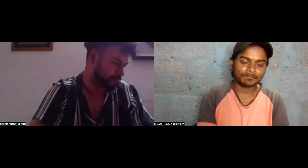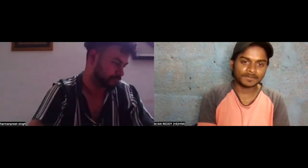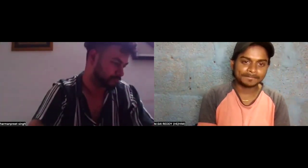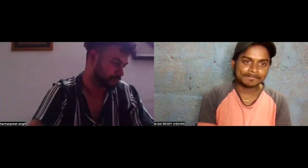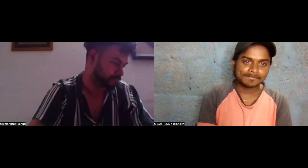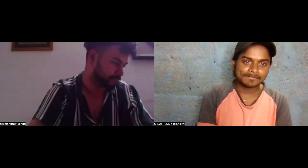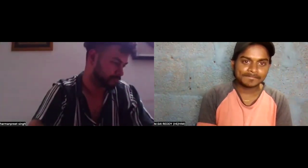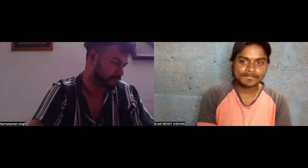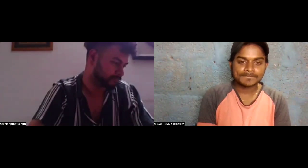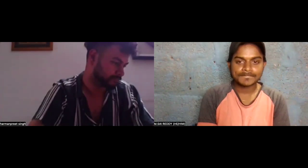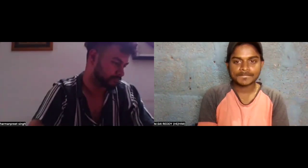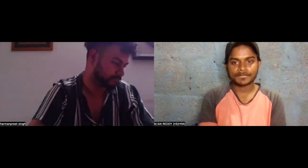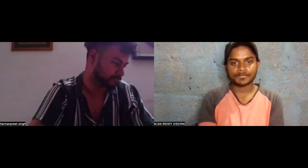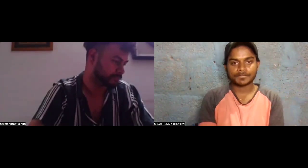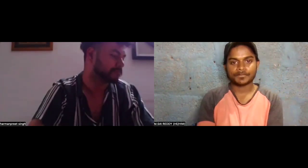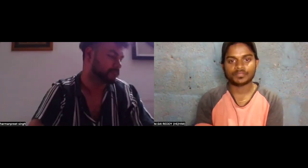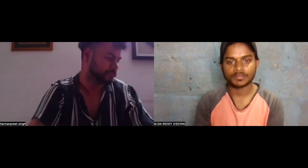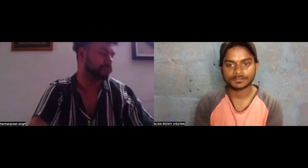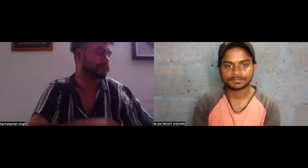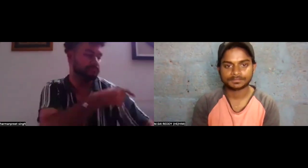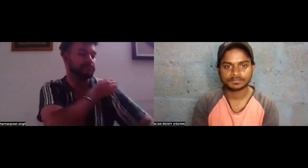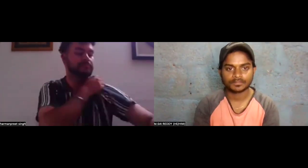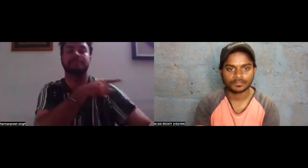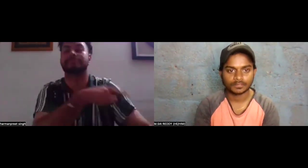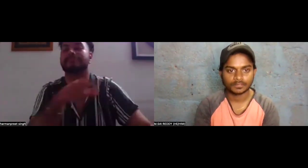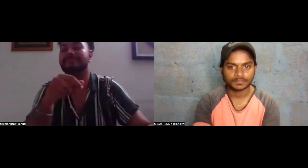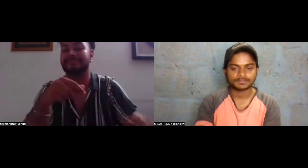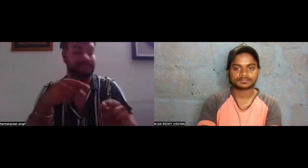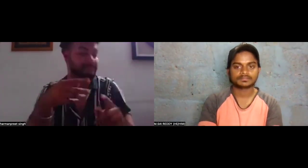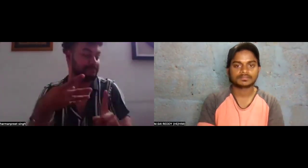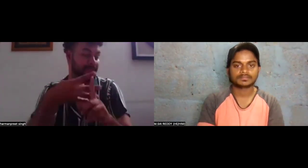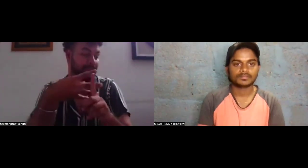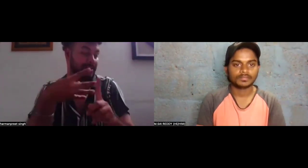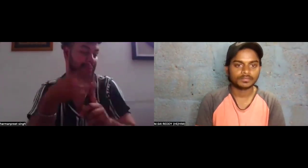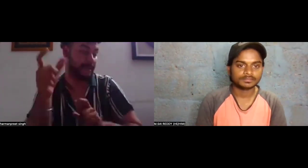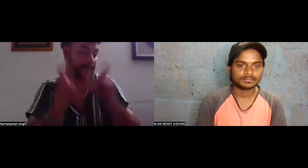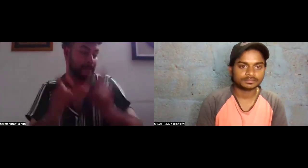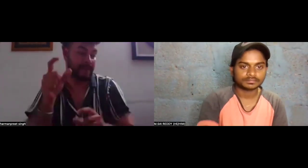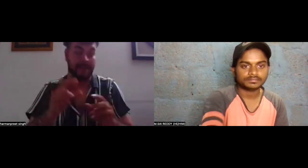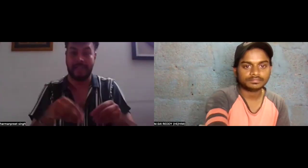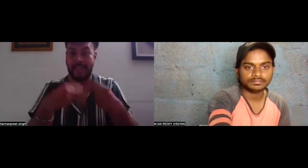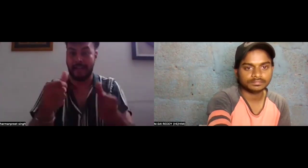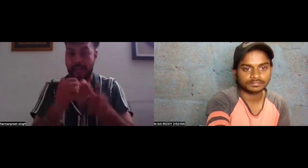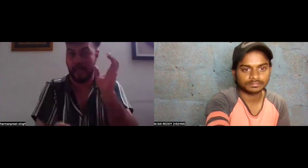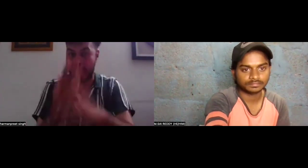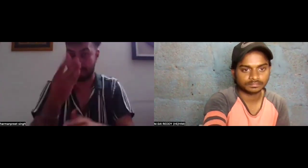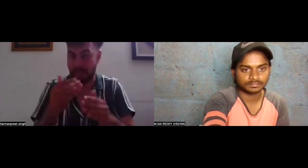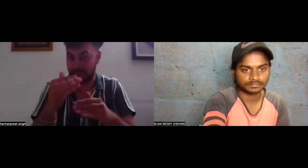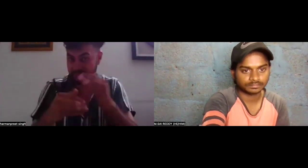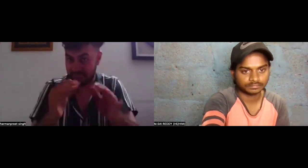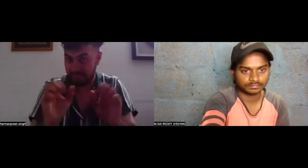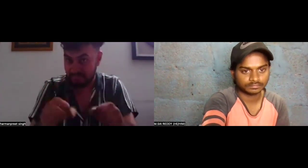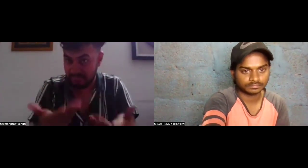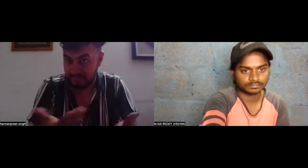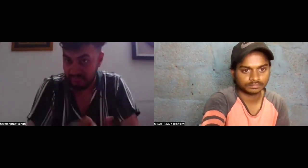Were both the questions done? Harmanpreet clarified with Sai said the first was done and the second question you had to still ask.